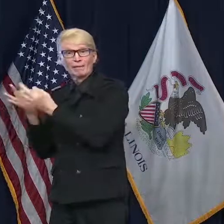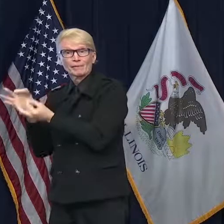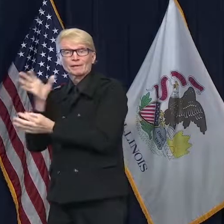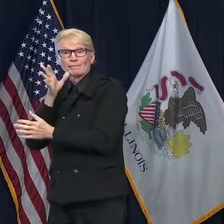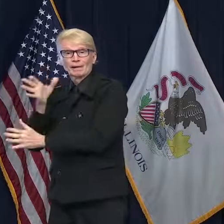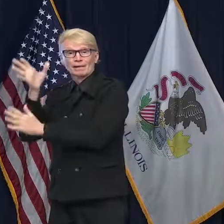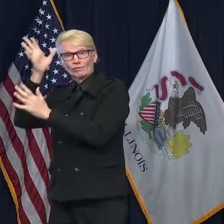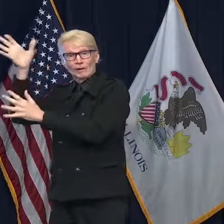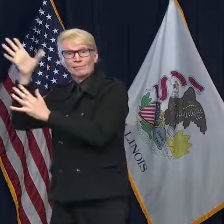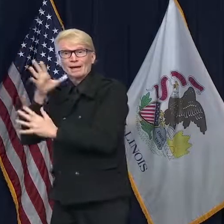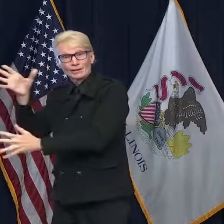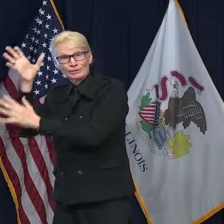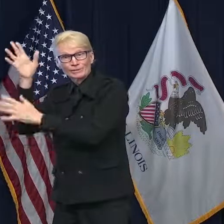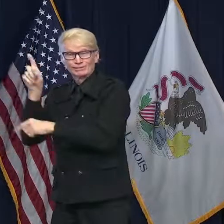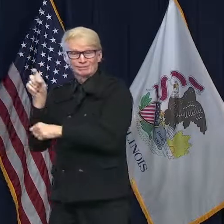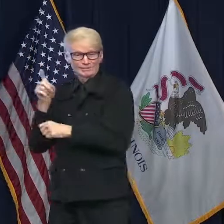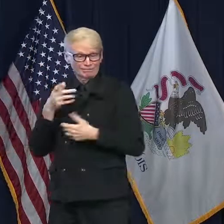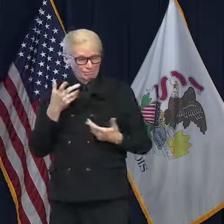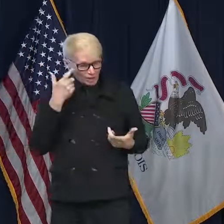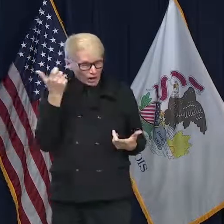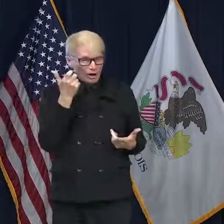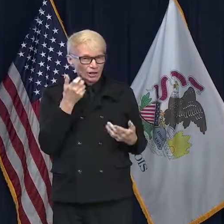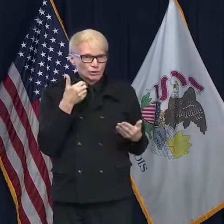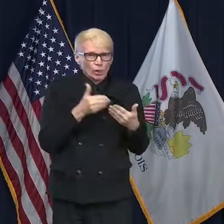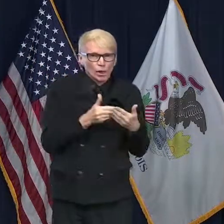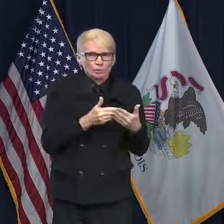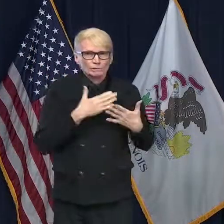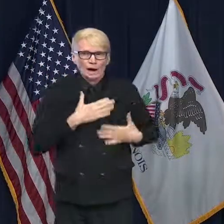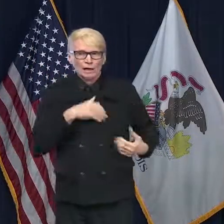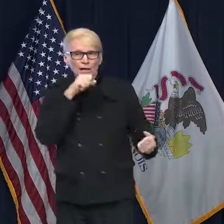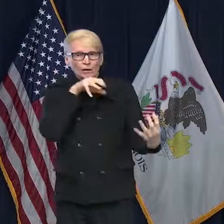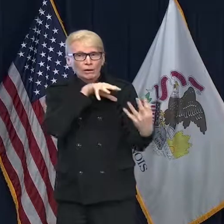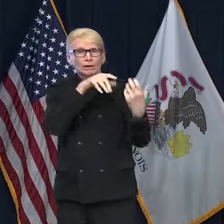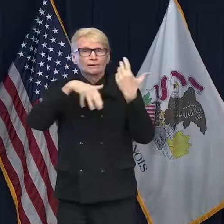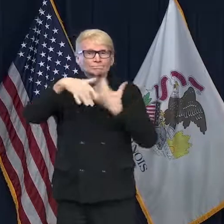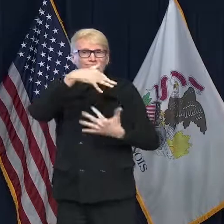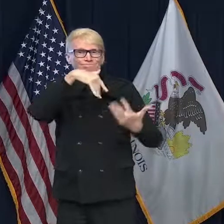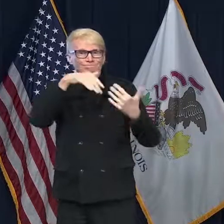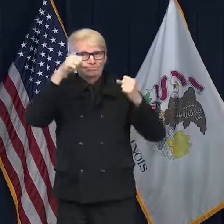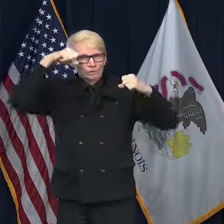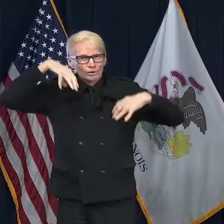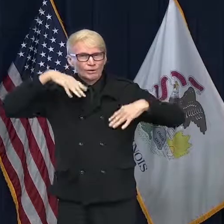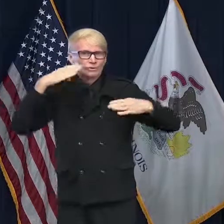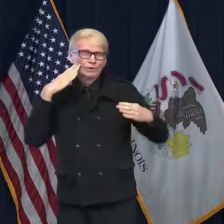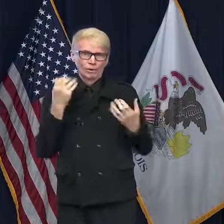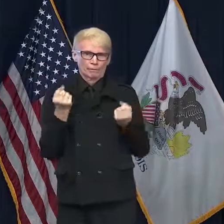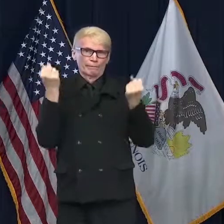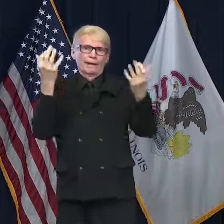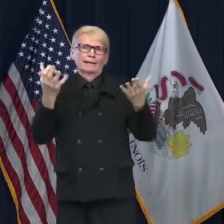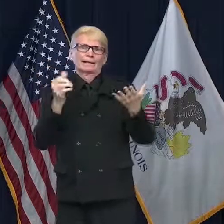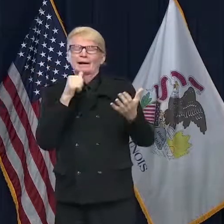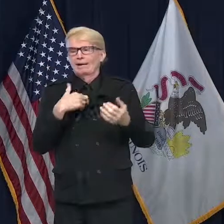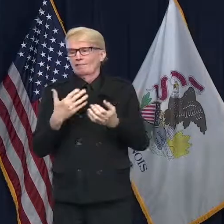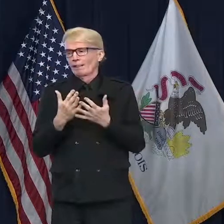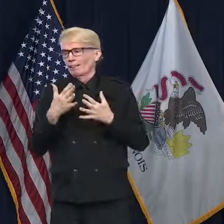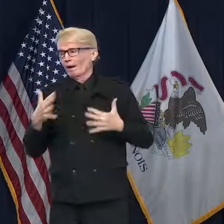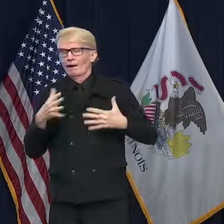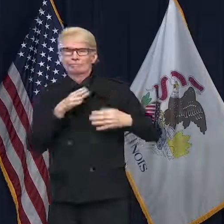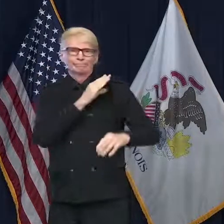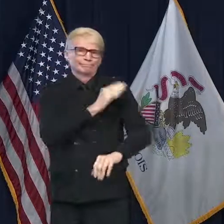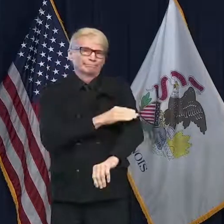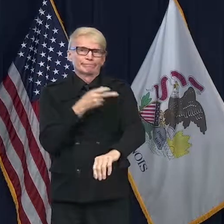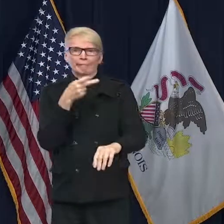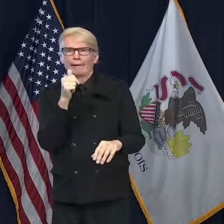after interacting very closely, as you know, sometimes without a lot of padding or whatever, right,